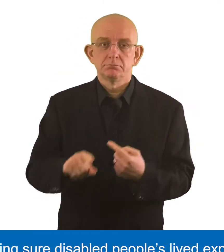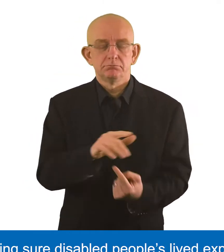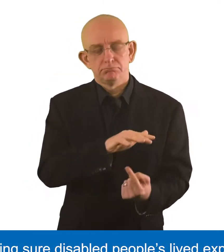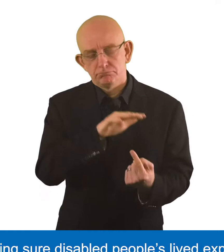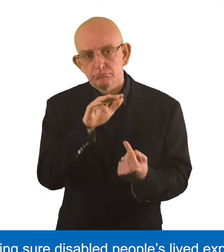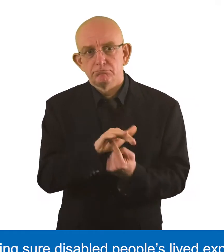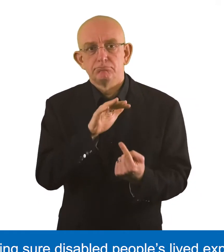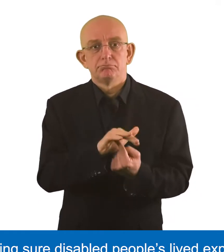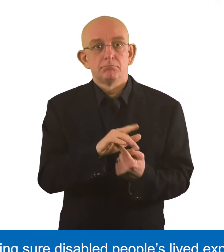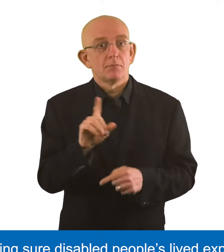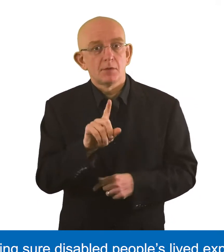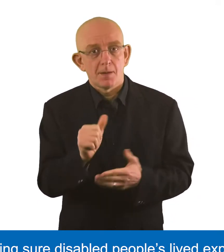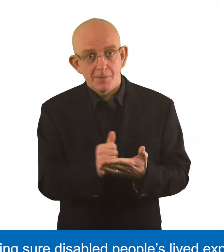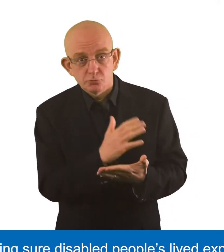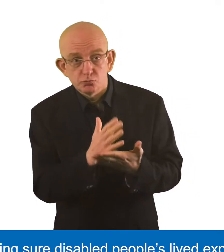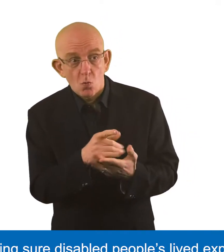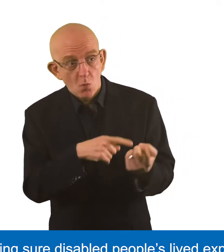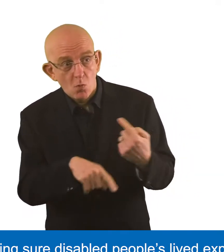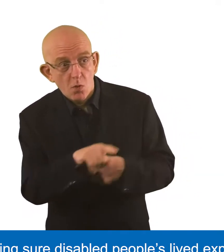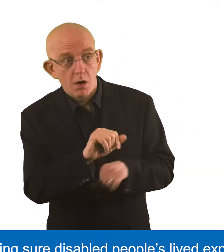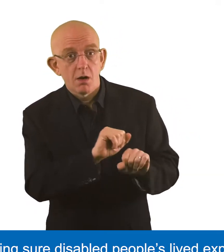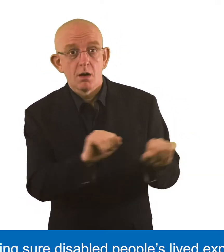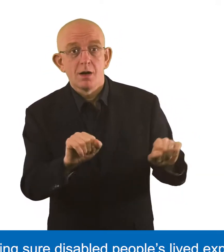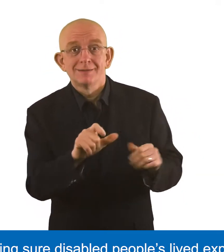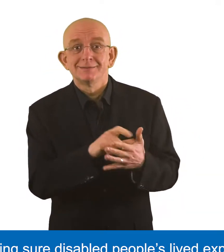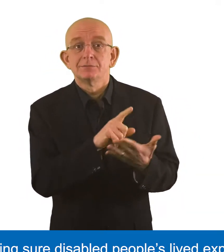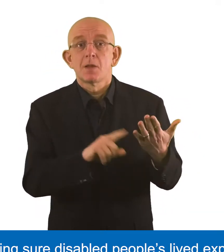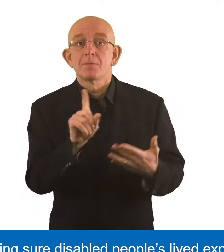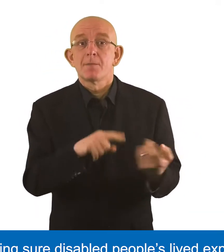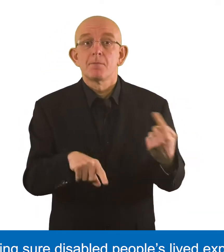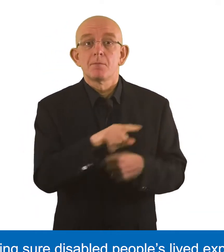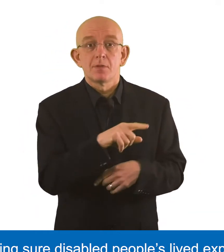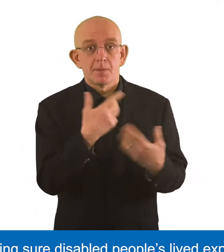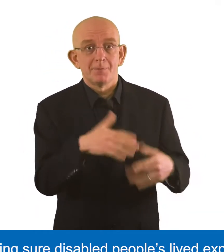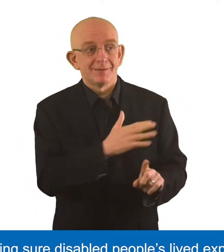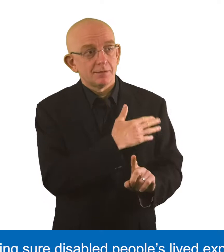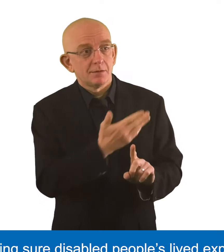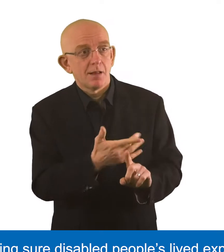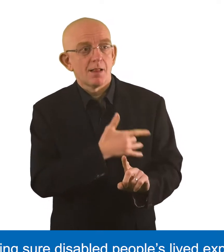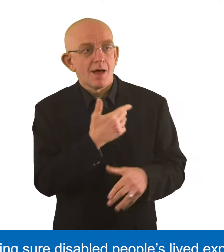is crucial in making sure disabled people's lived experiences are understood and championed.